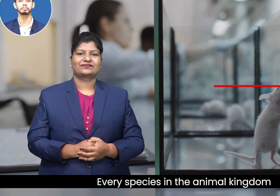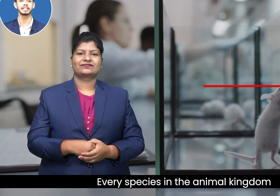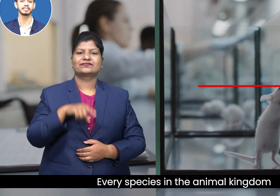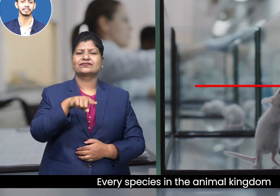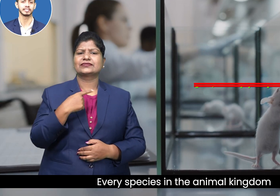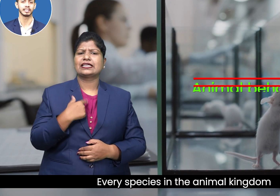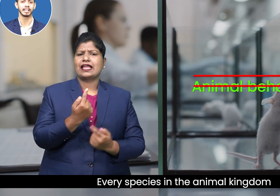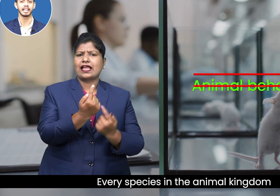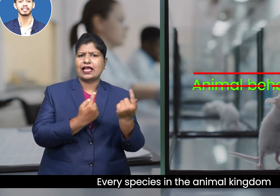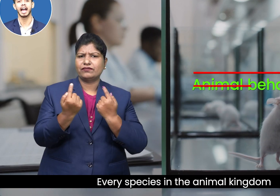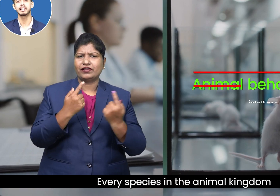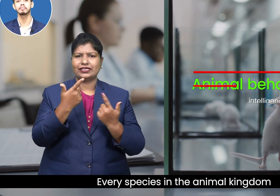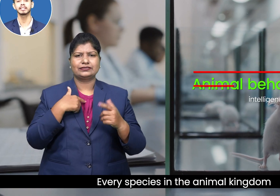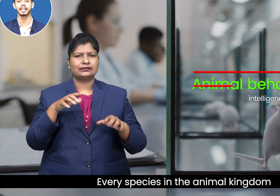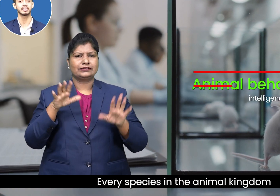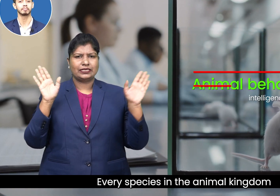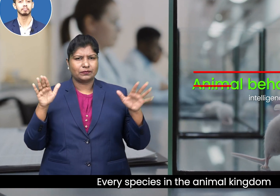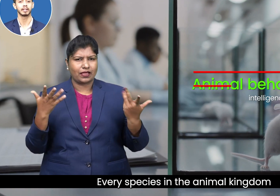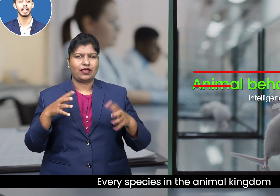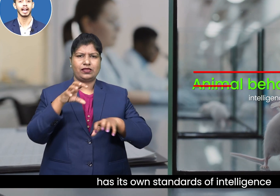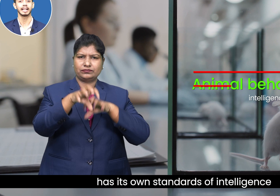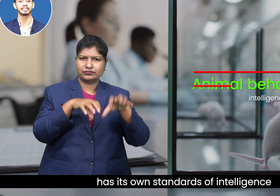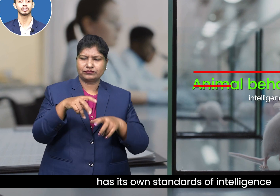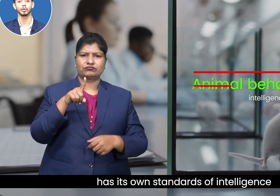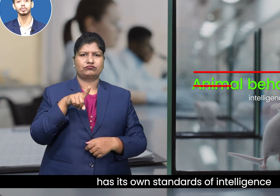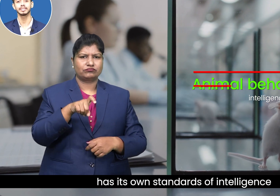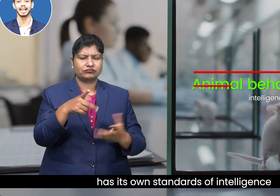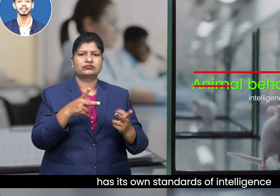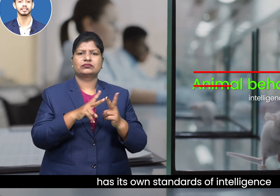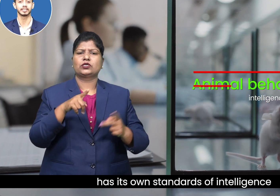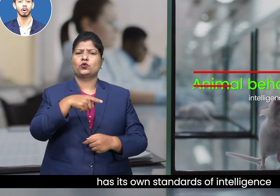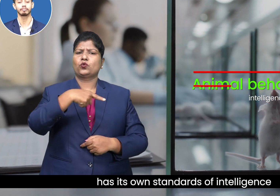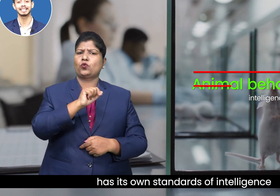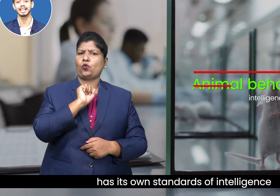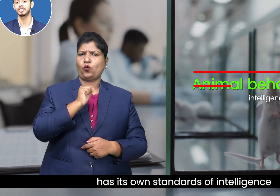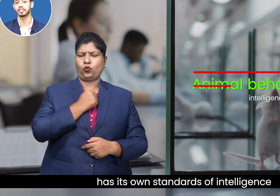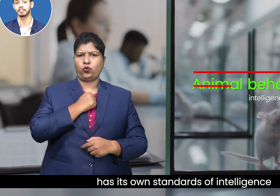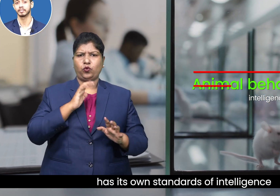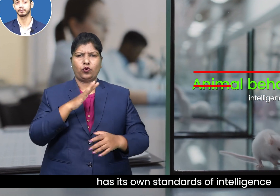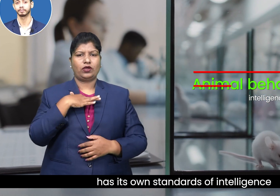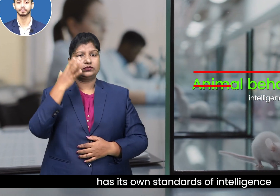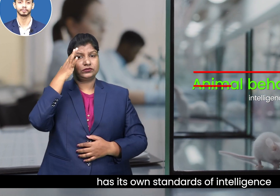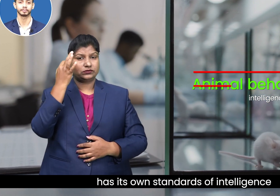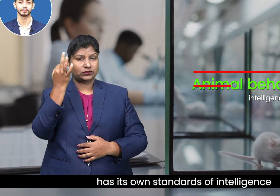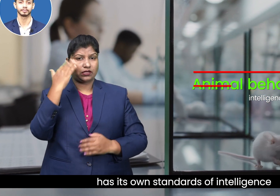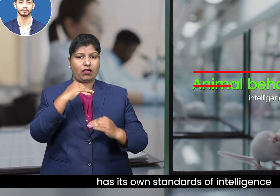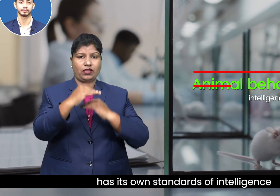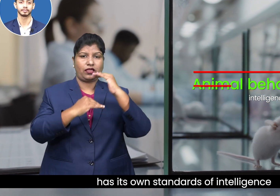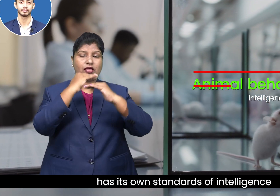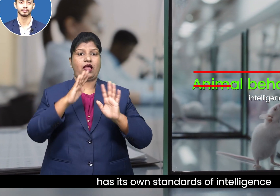Every species in the animal kingdom has its own standards of intelligence,